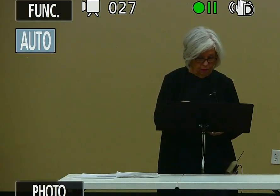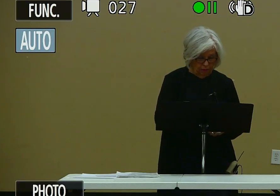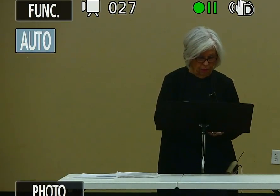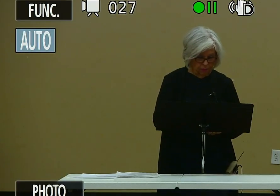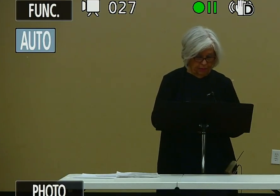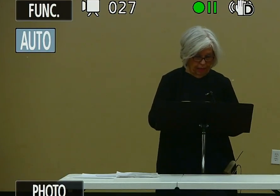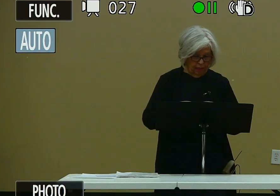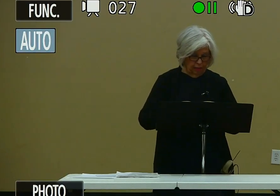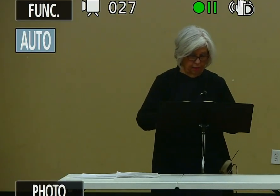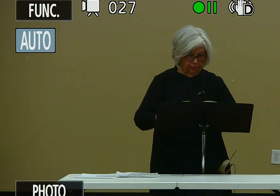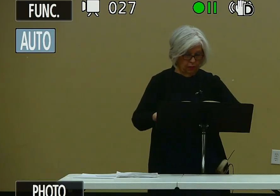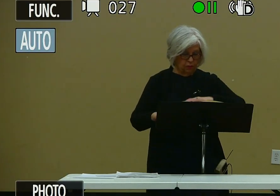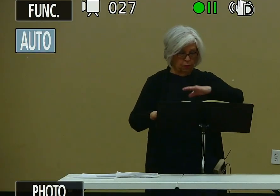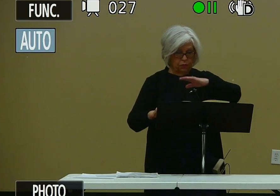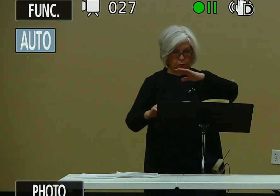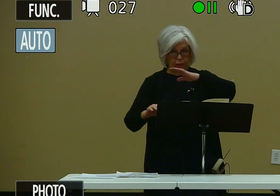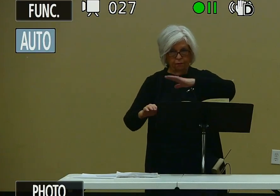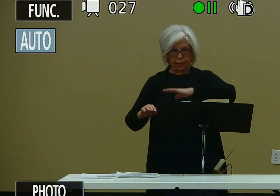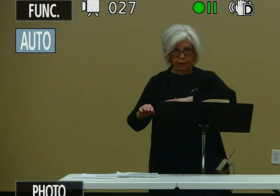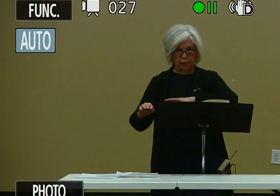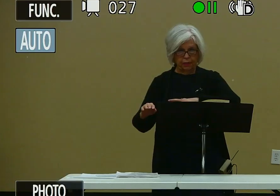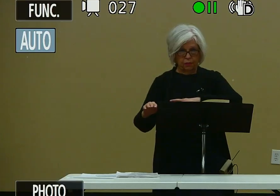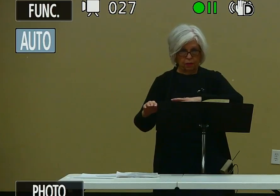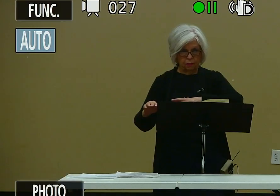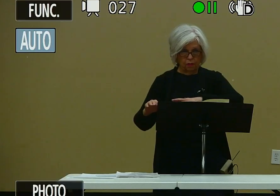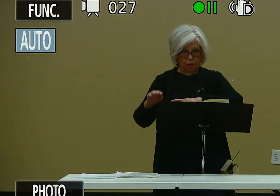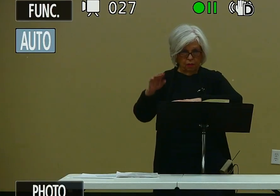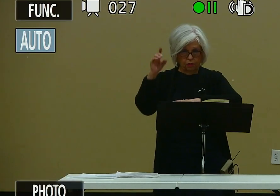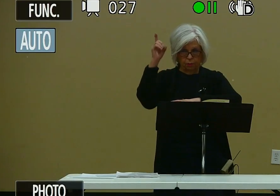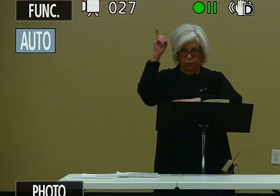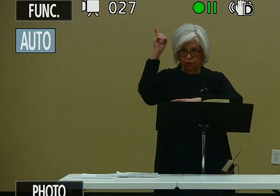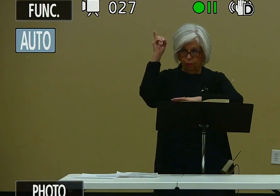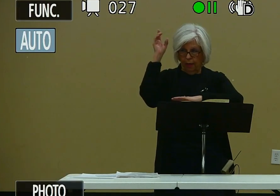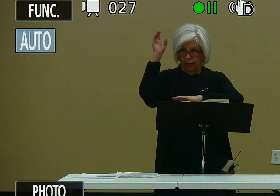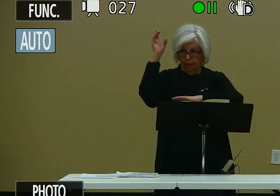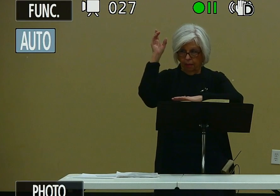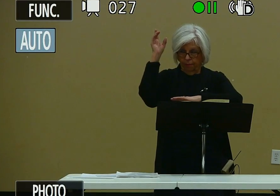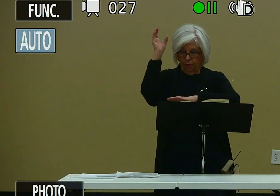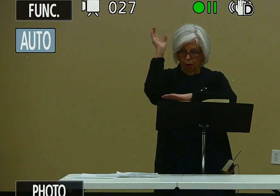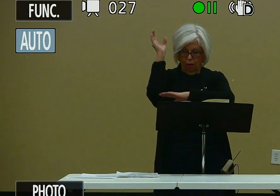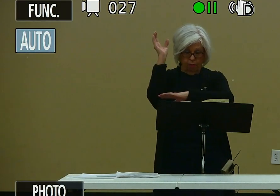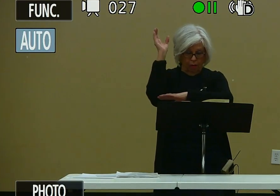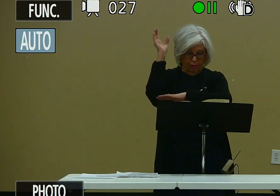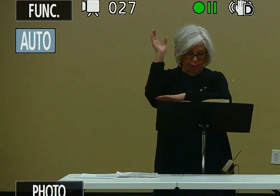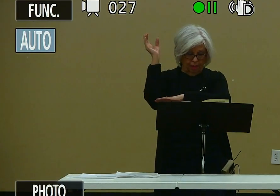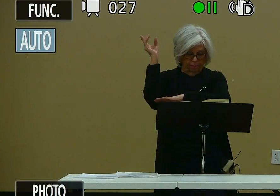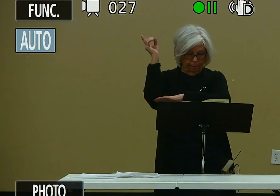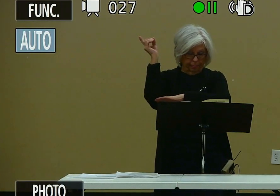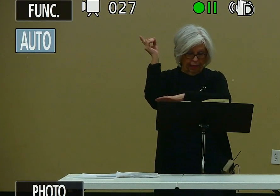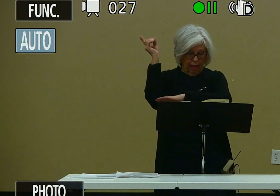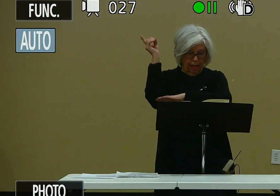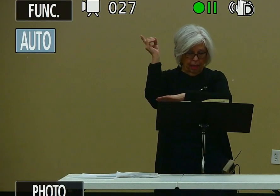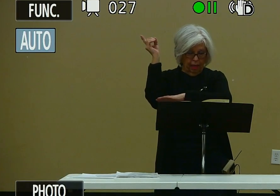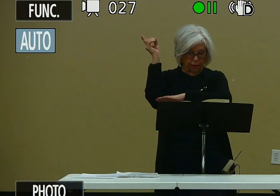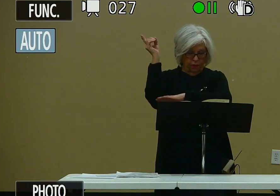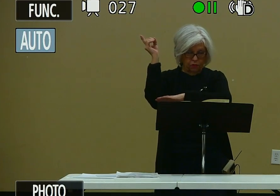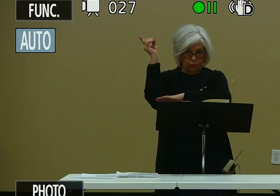to day. So with your left hand like this, you're going to put your right arm on top. And this is going